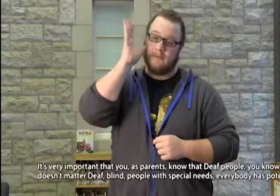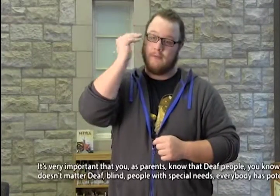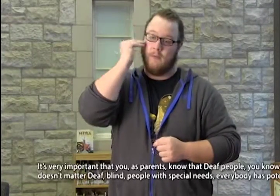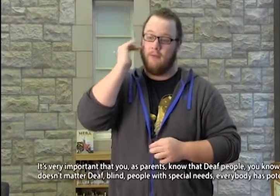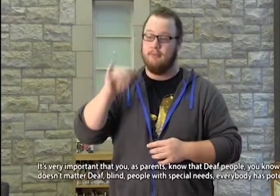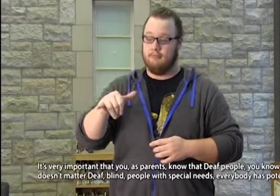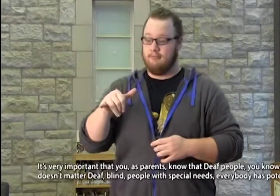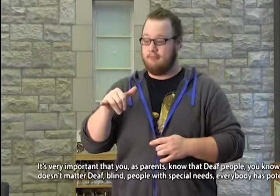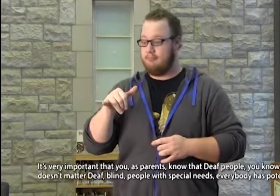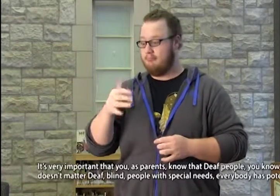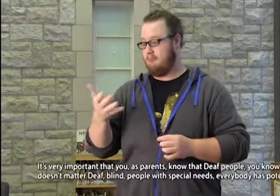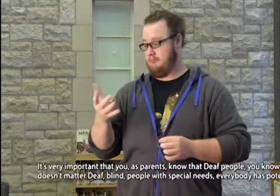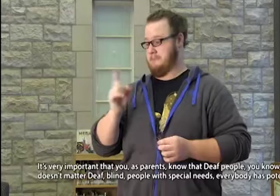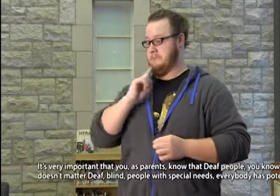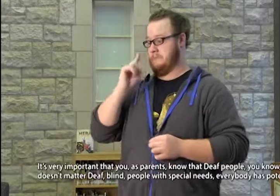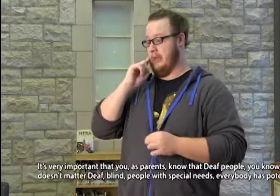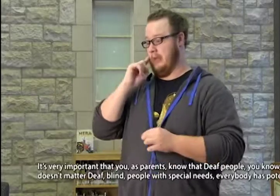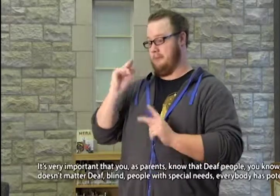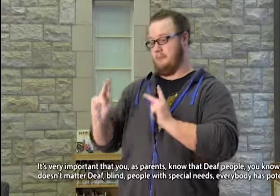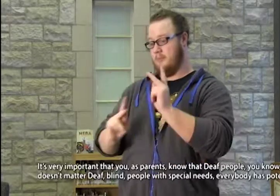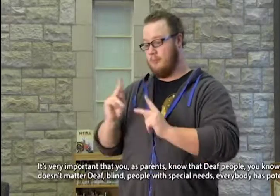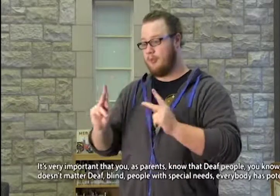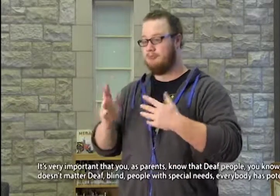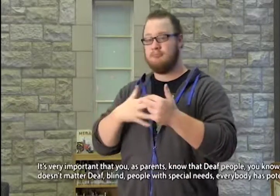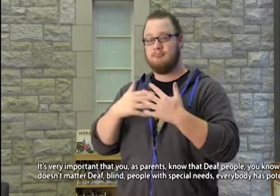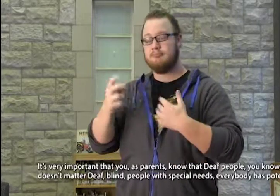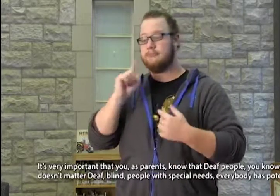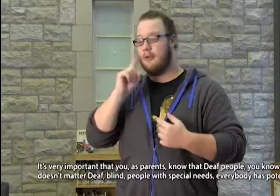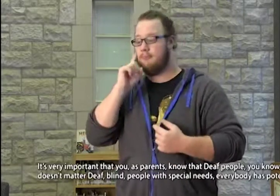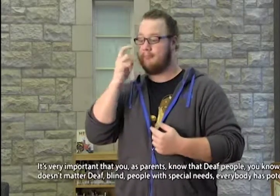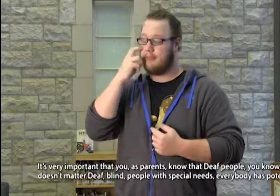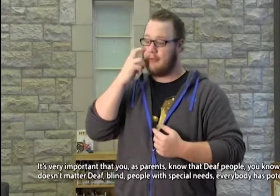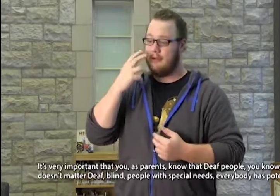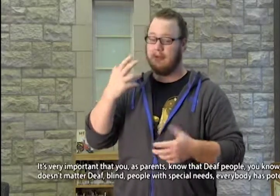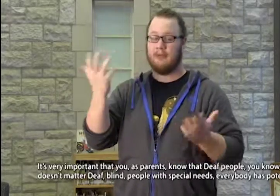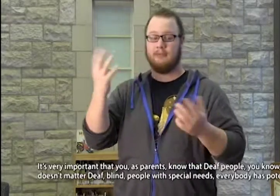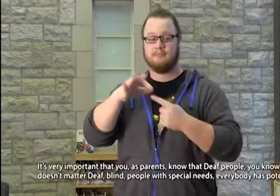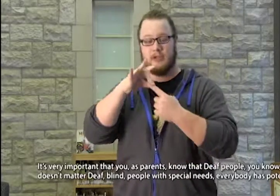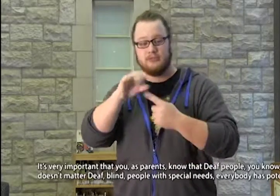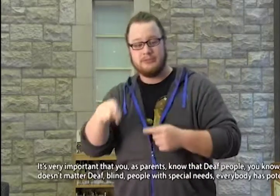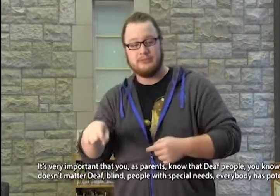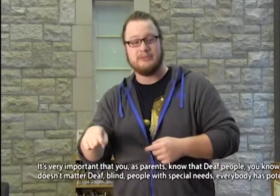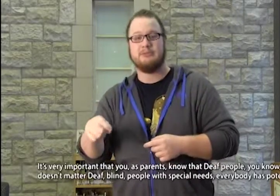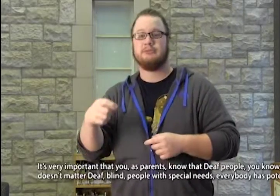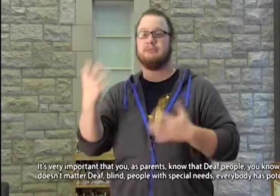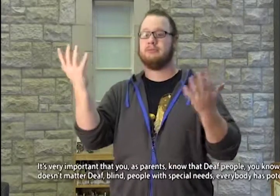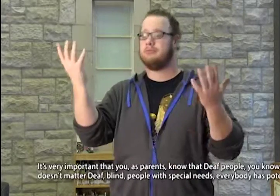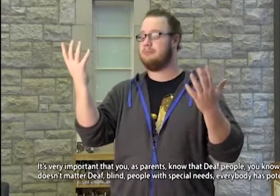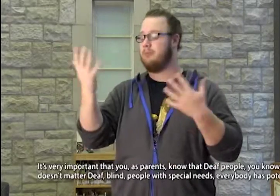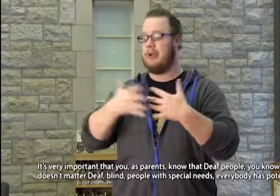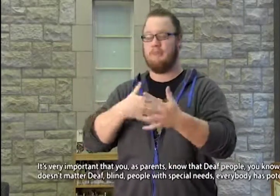It's very important that you as parents know that deaf people, it doesn't matter, deaf, blind, people with special